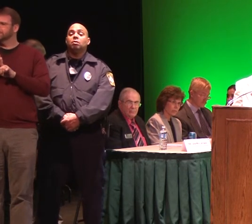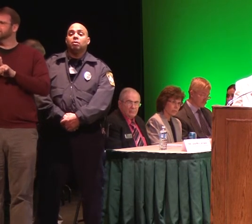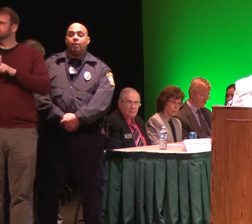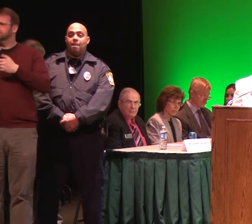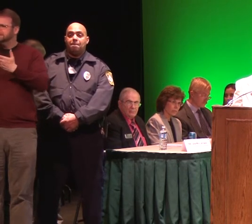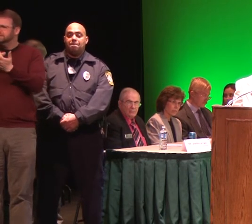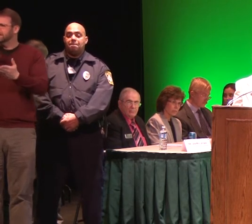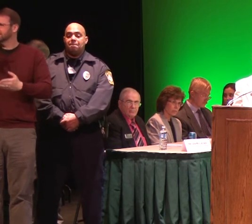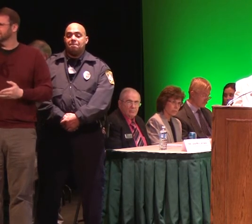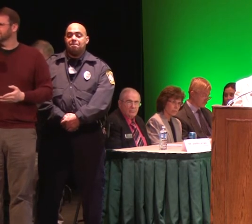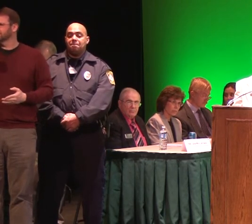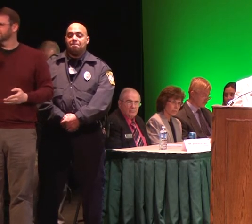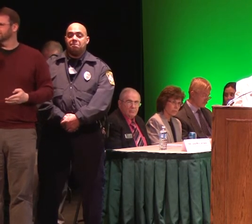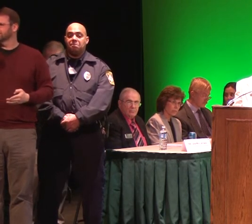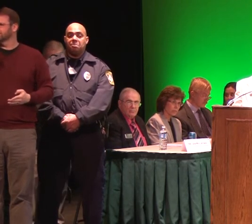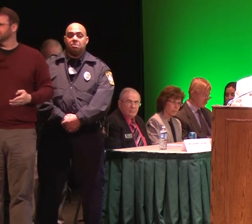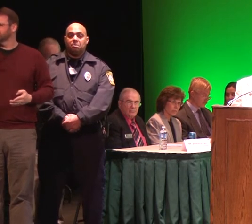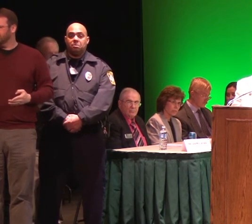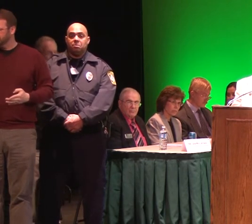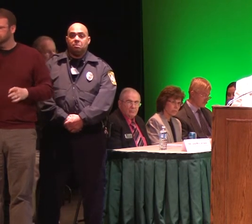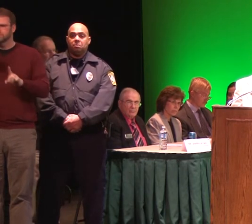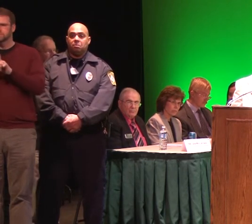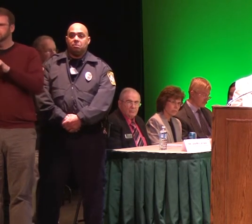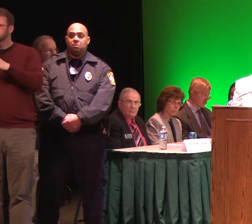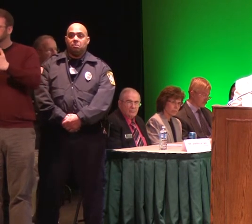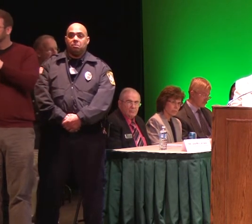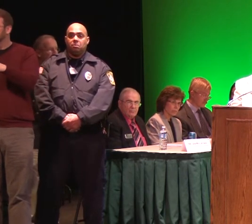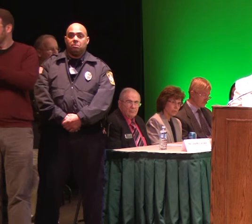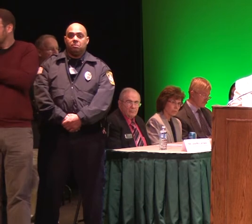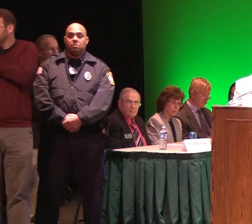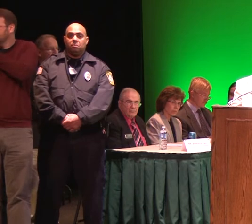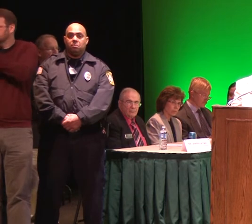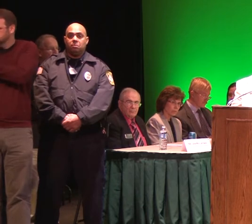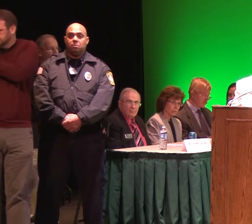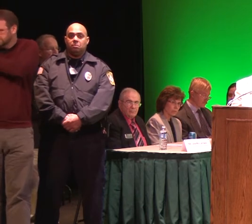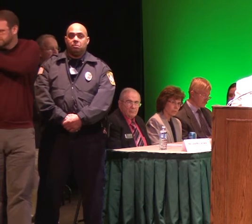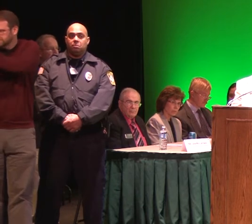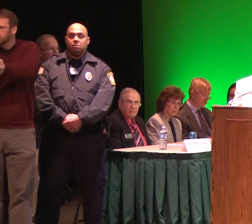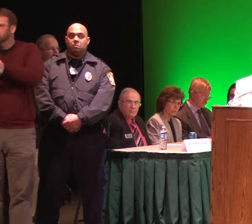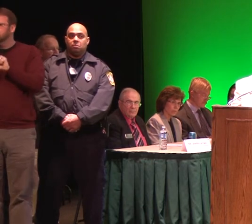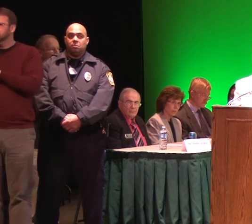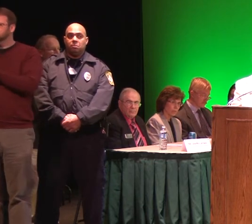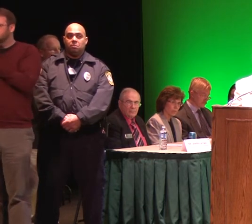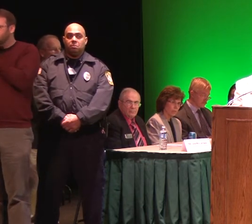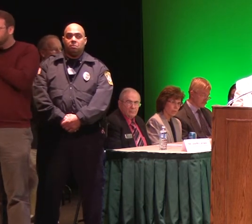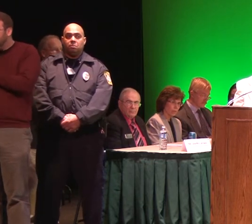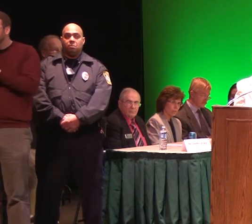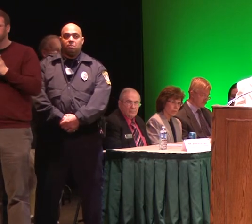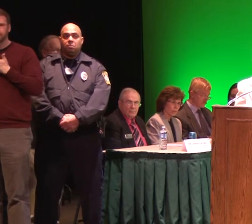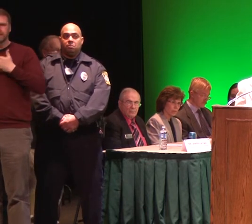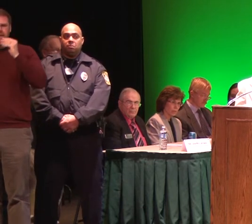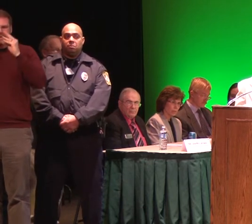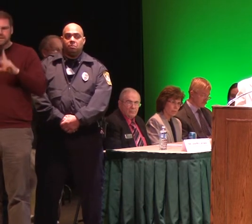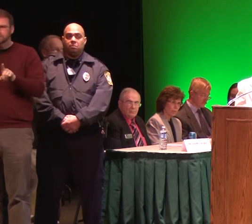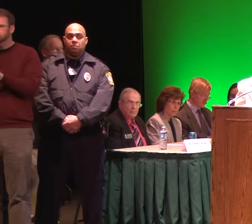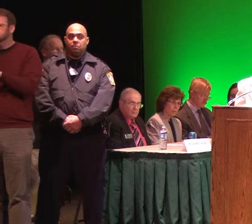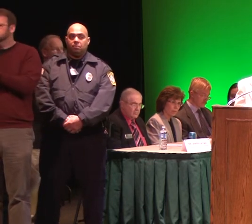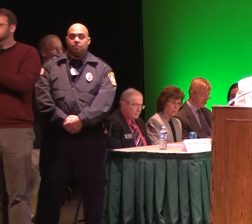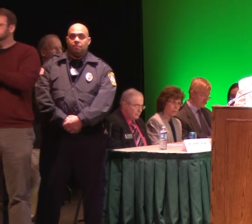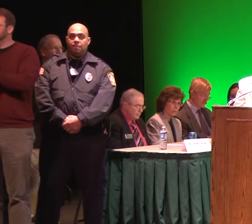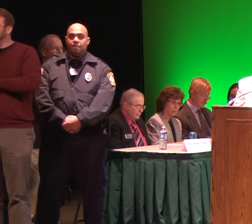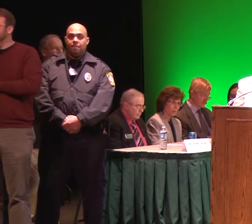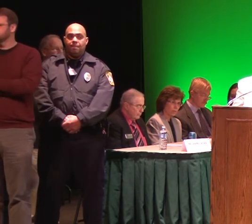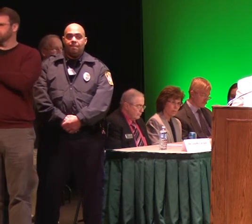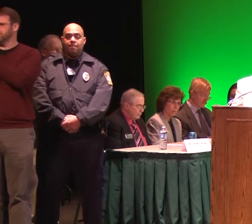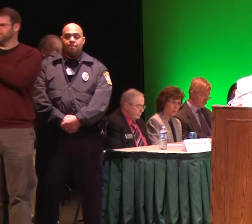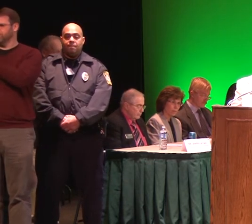fossils, an evolutionary biologist, author, teacher, and baseball fan.